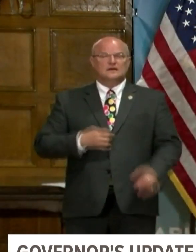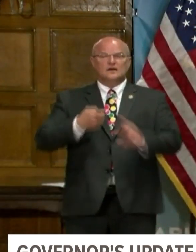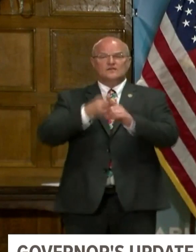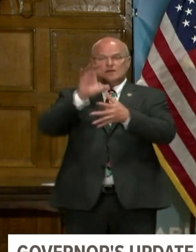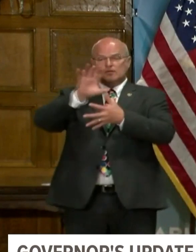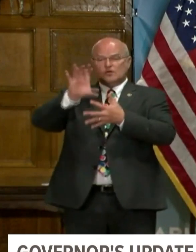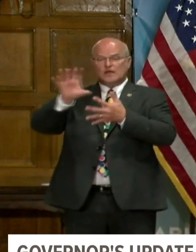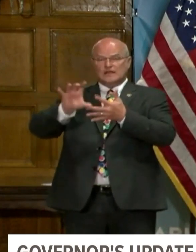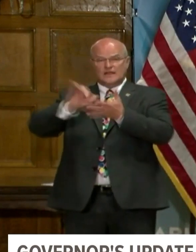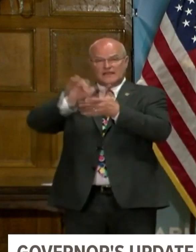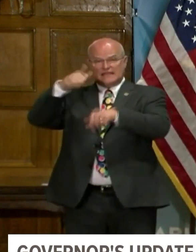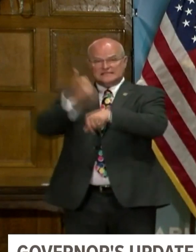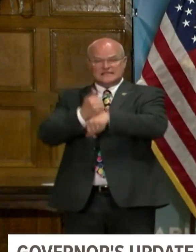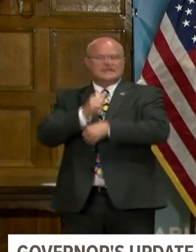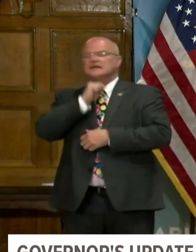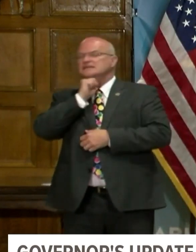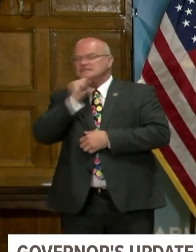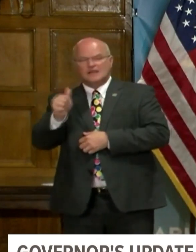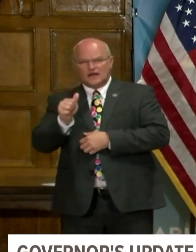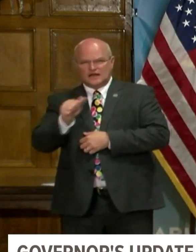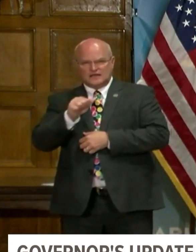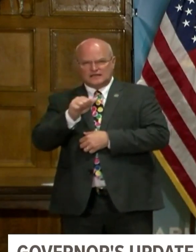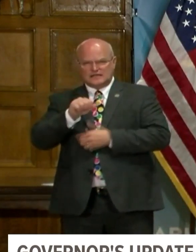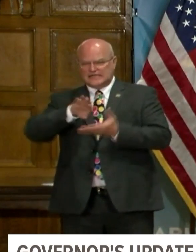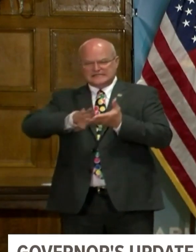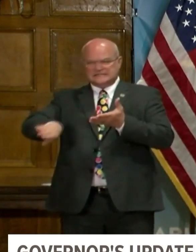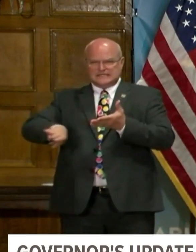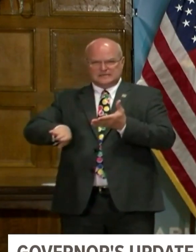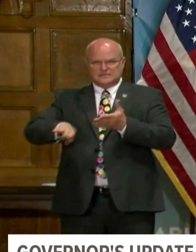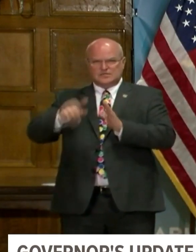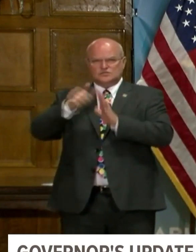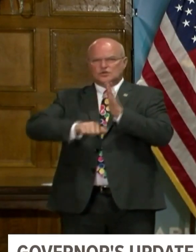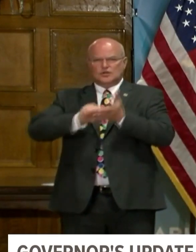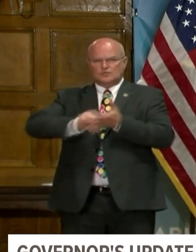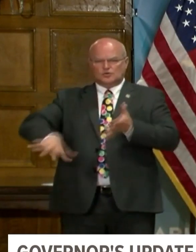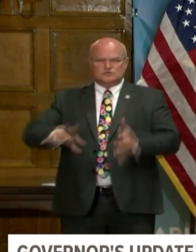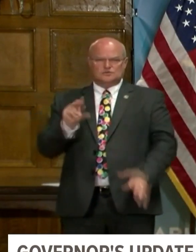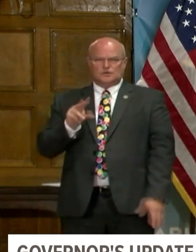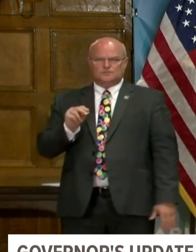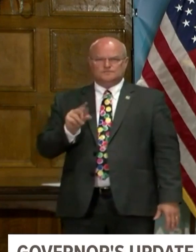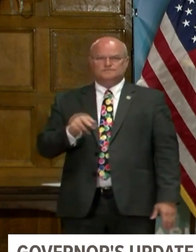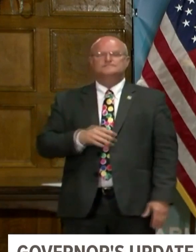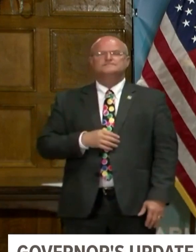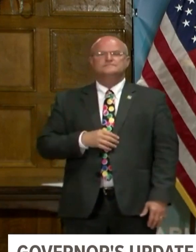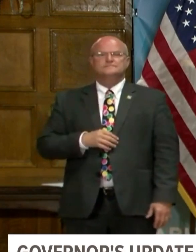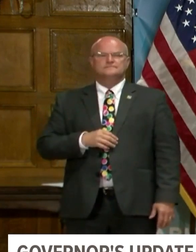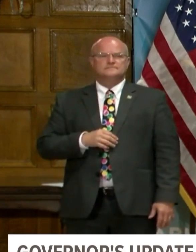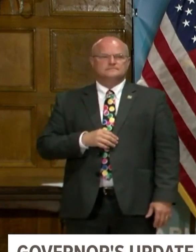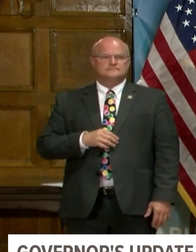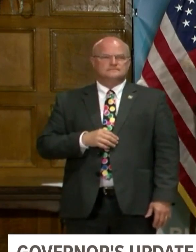From the criteria that is set, that would not include, that would not exempt surgical abortions.